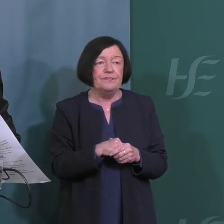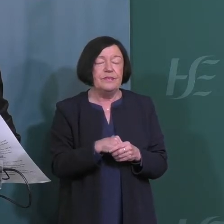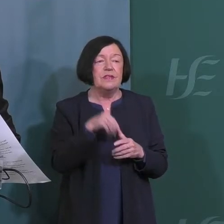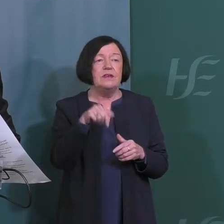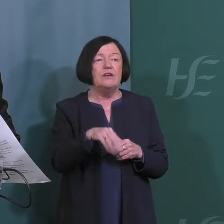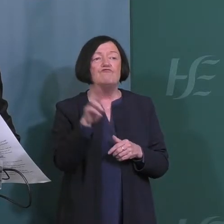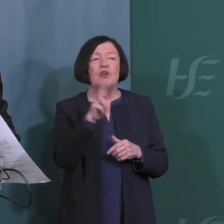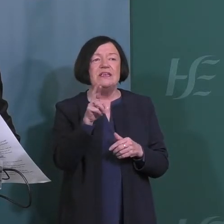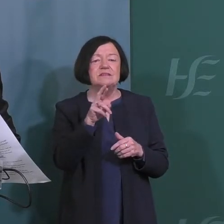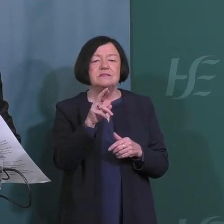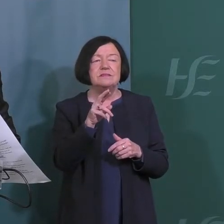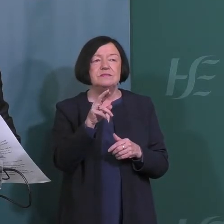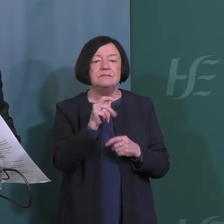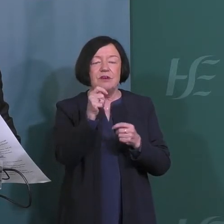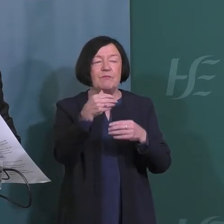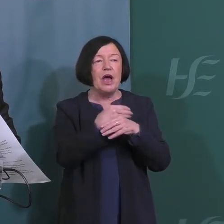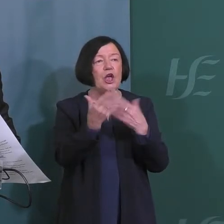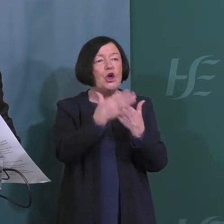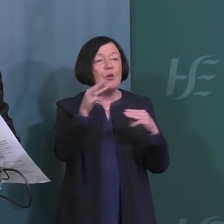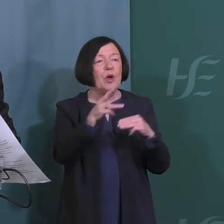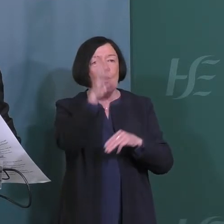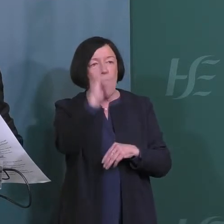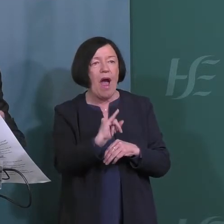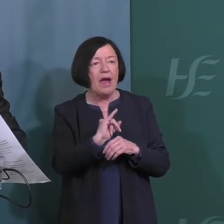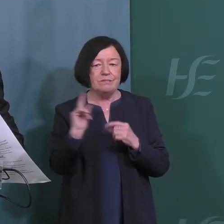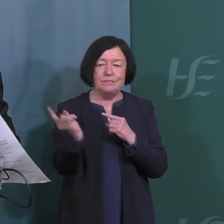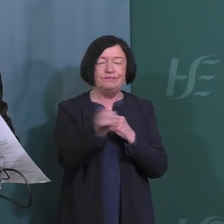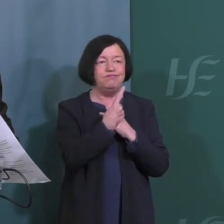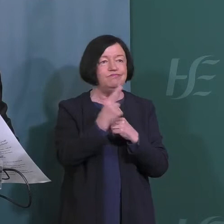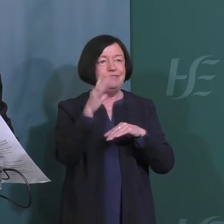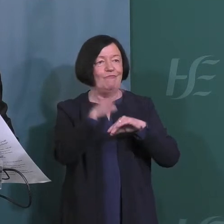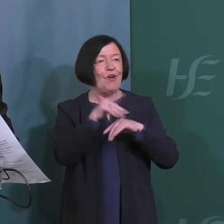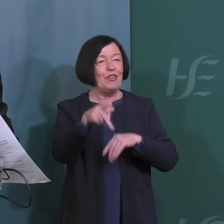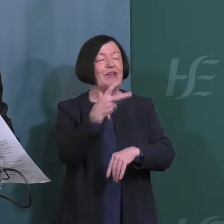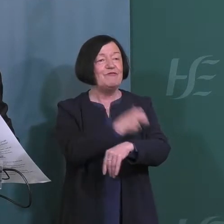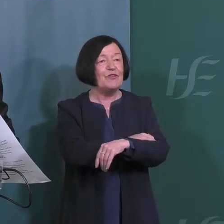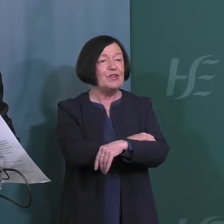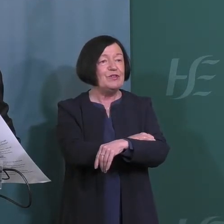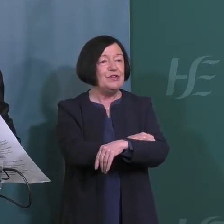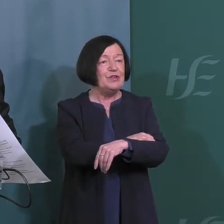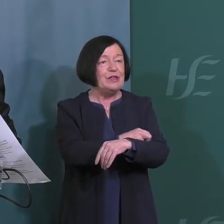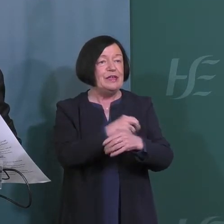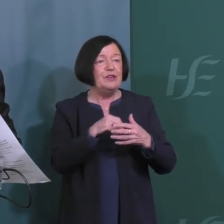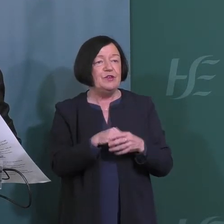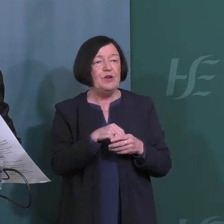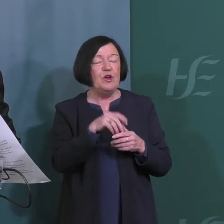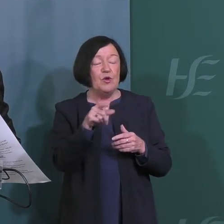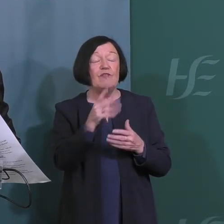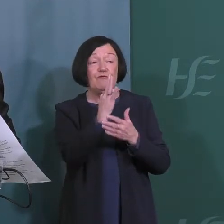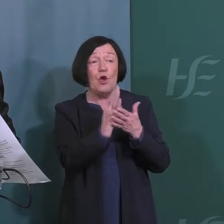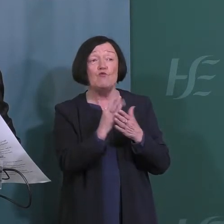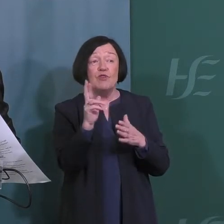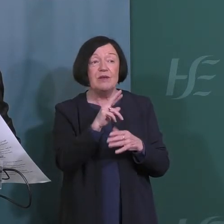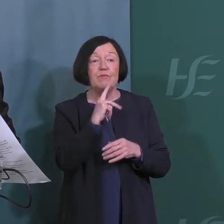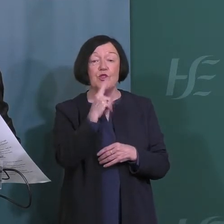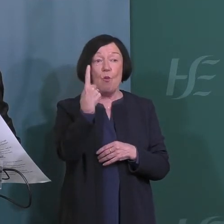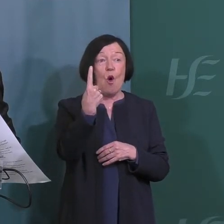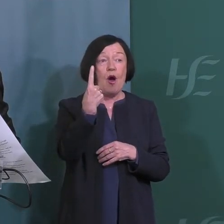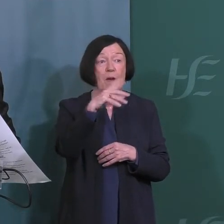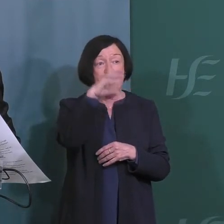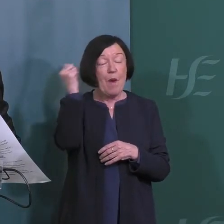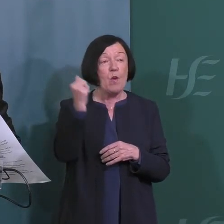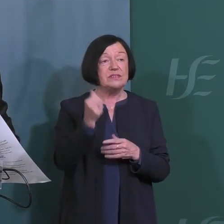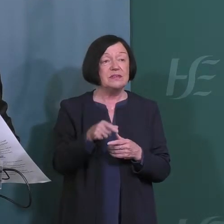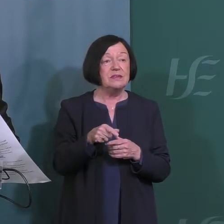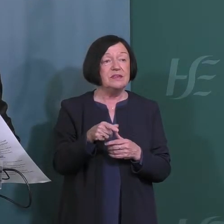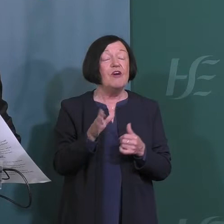The reason given by younger people as to why they came forward, which was covered in many of your own Vox Pops, were a few reasons, but the one that stood out for us